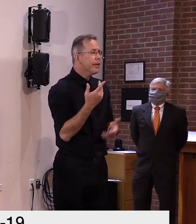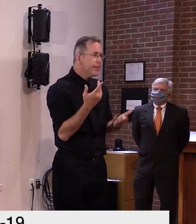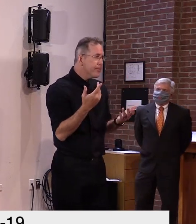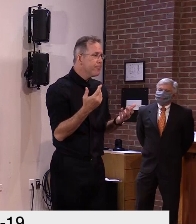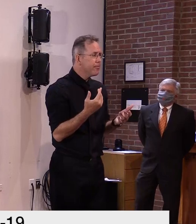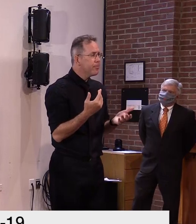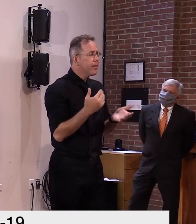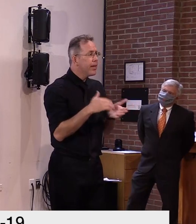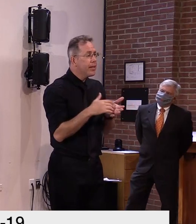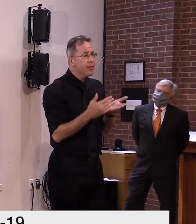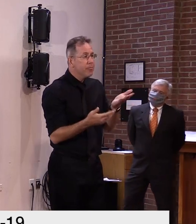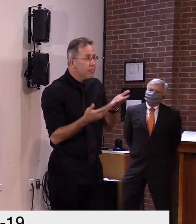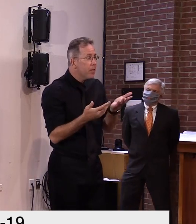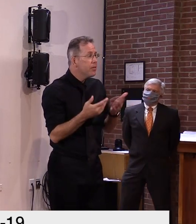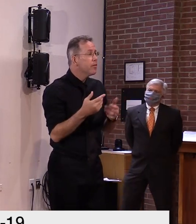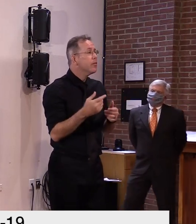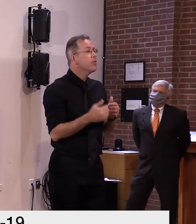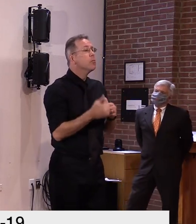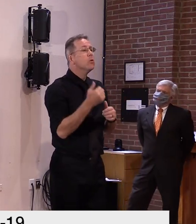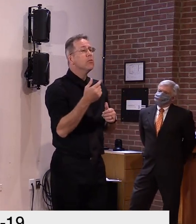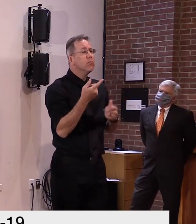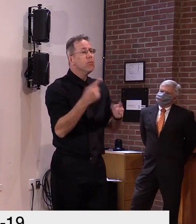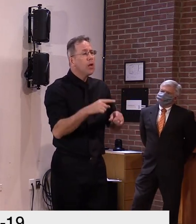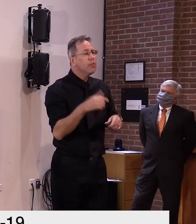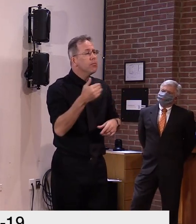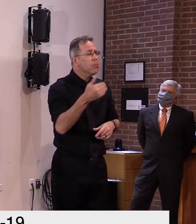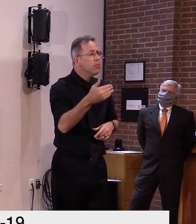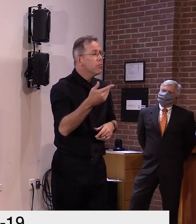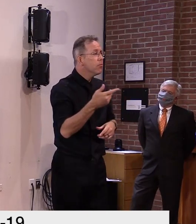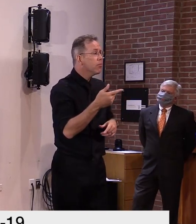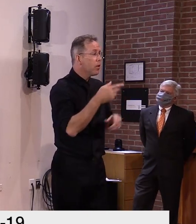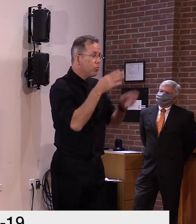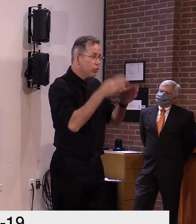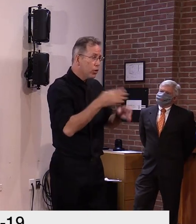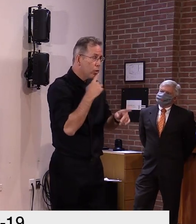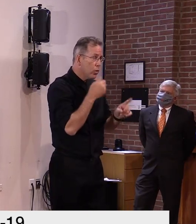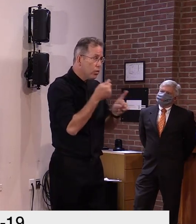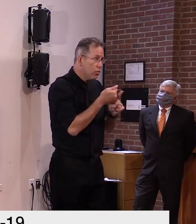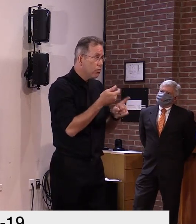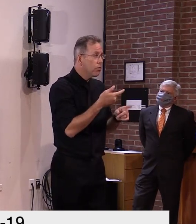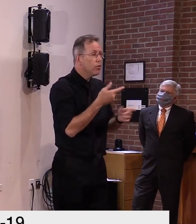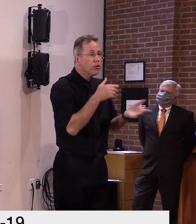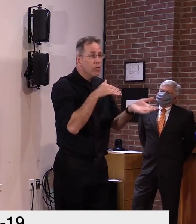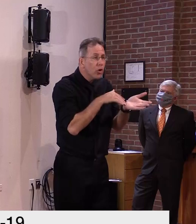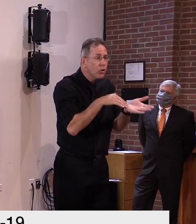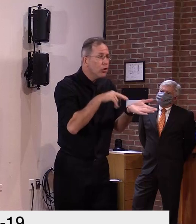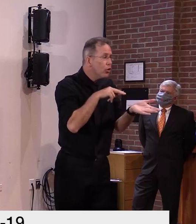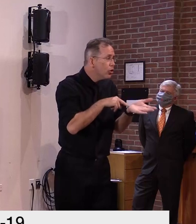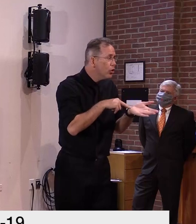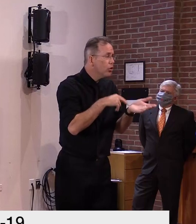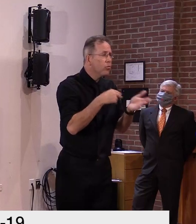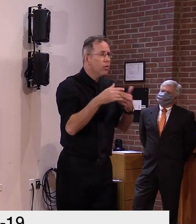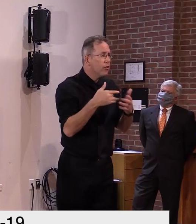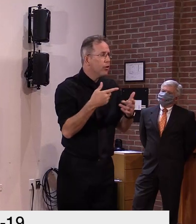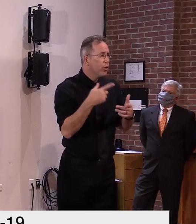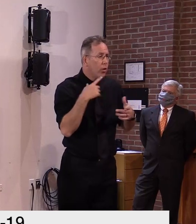of the time, that the hospital worker became positive because of something else going on in their life.